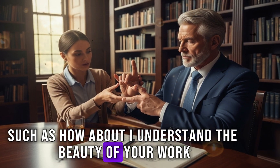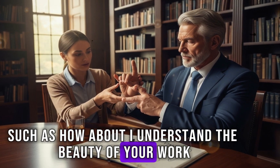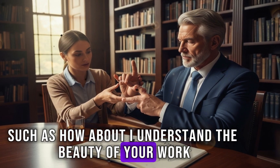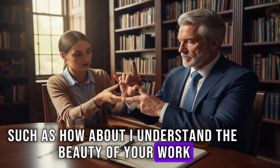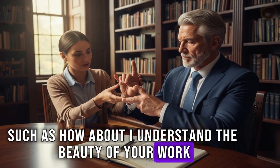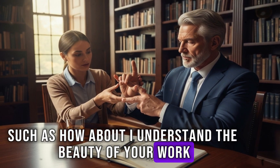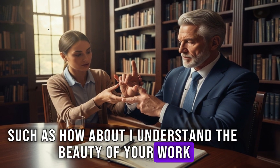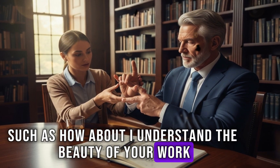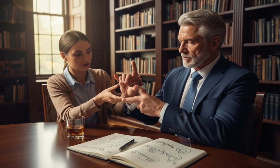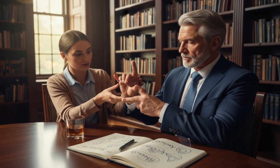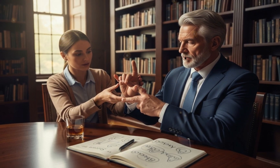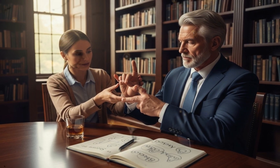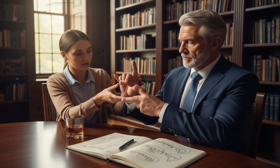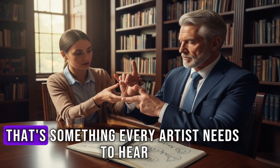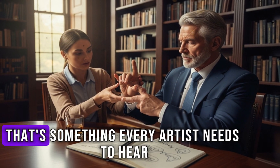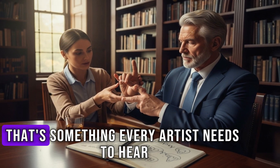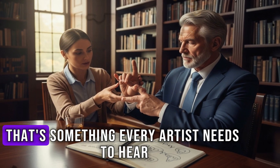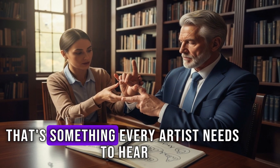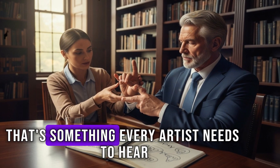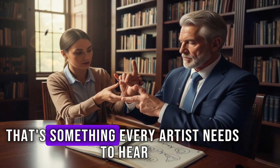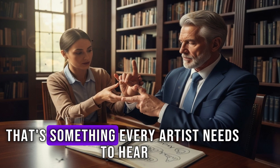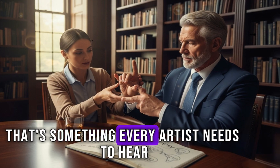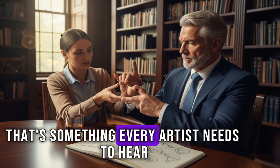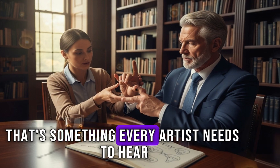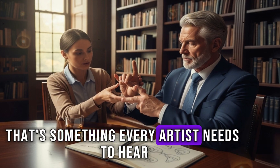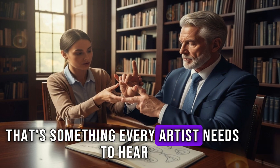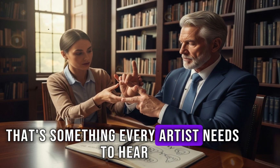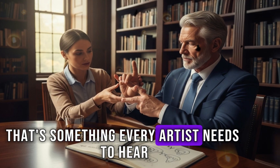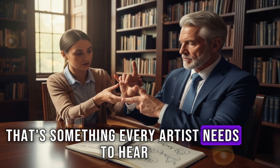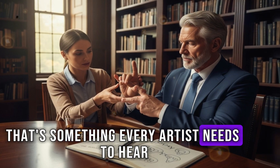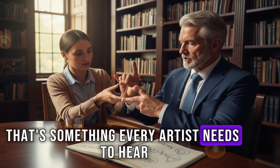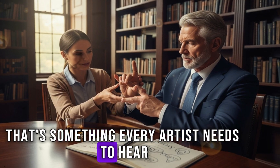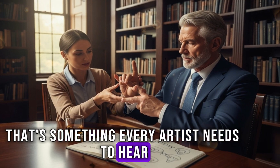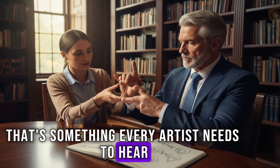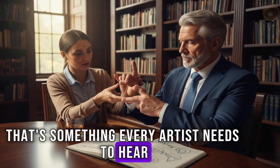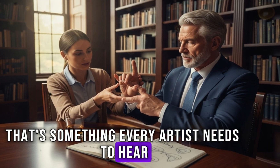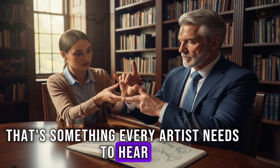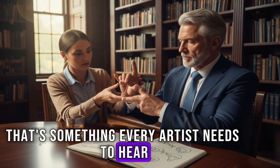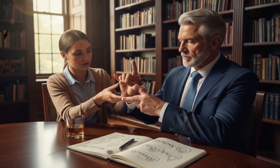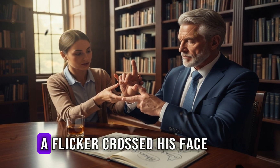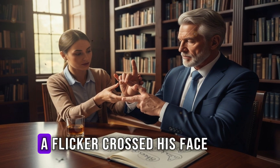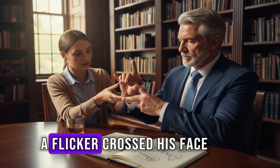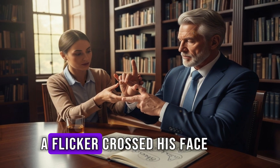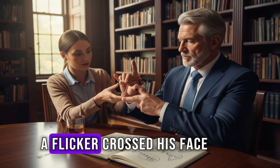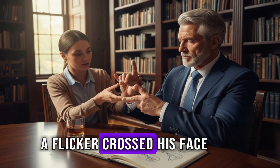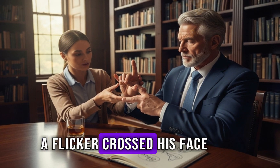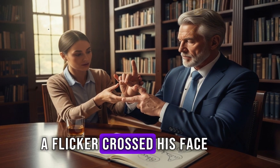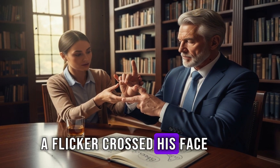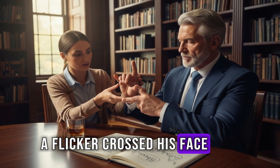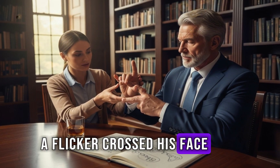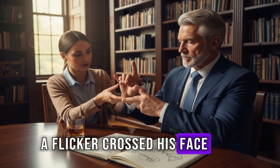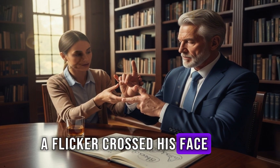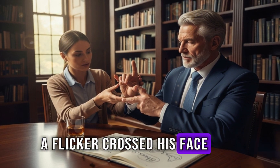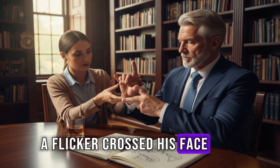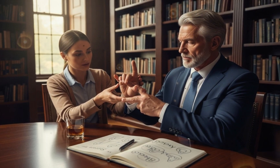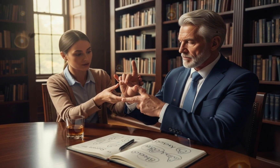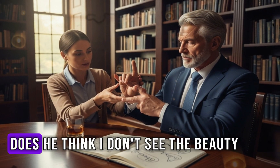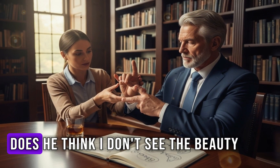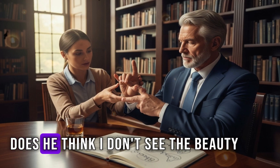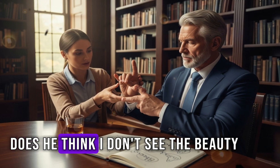your work. That's something every artist needs to hear. A flicker crossed his face. Does he think